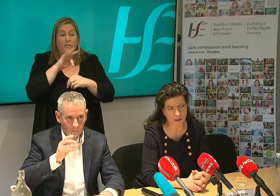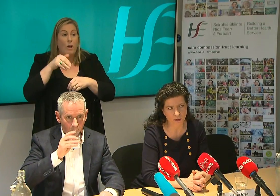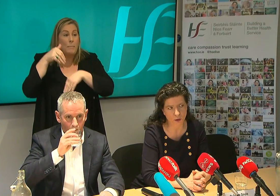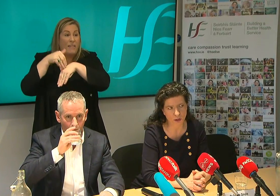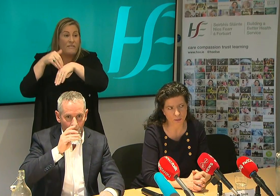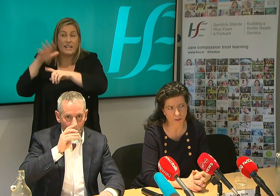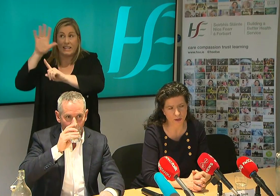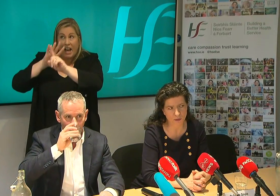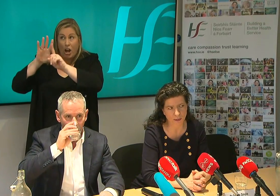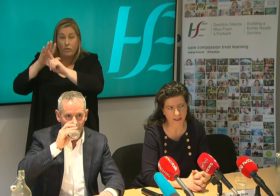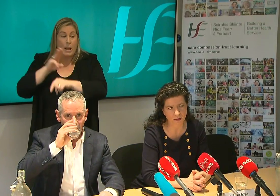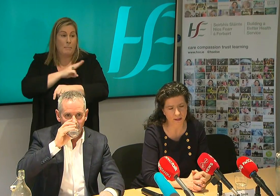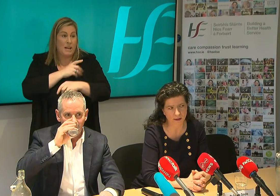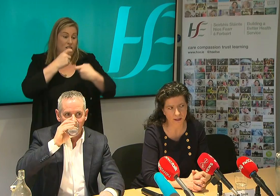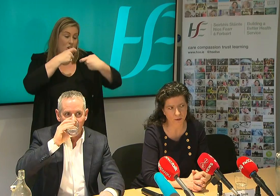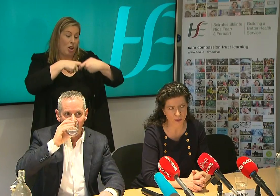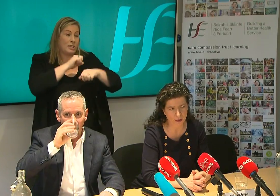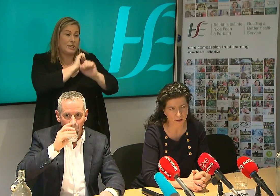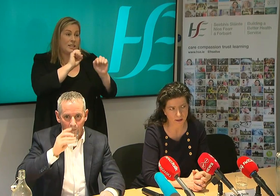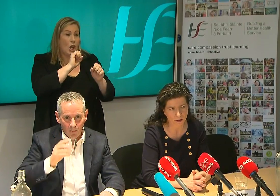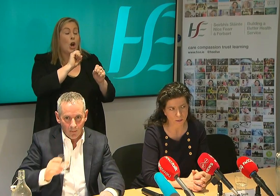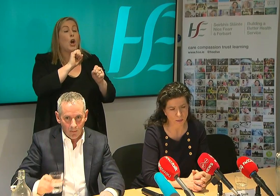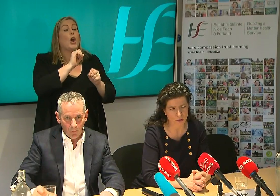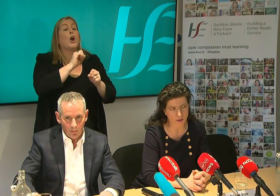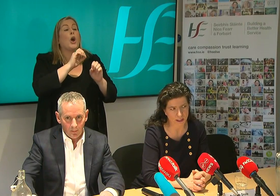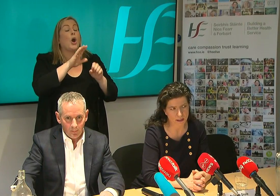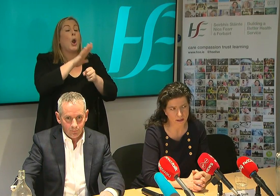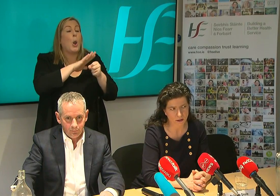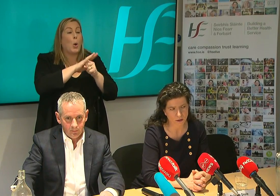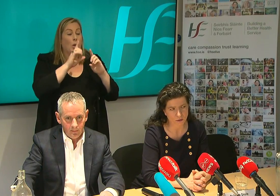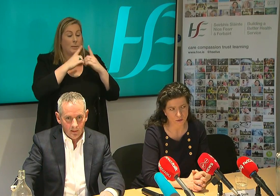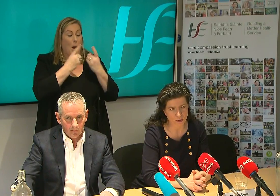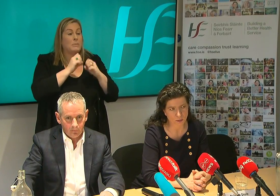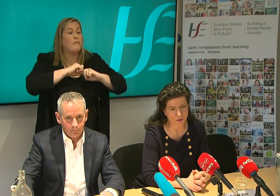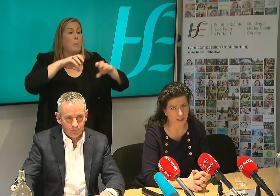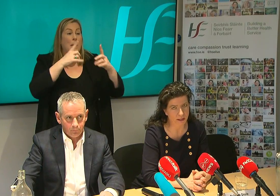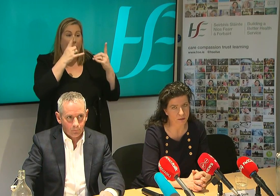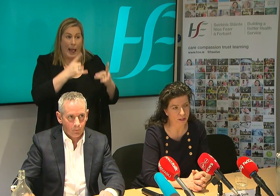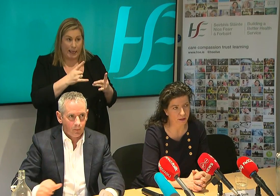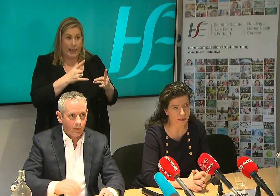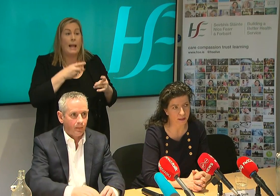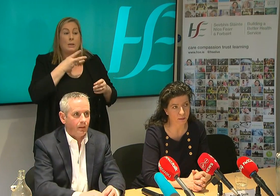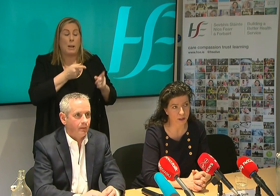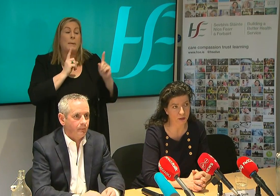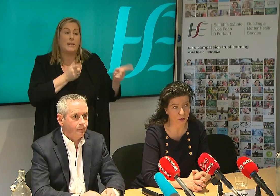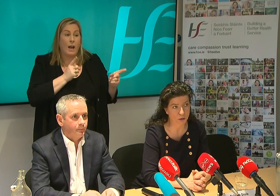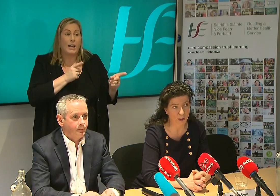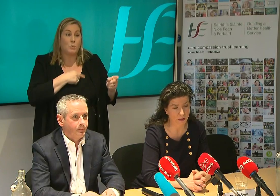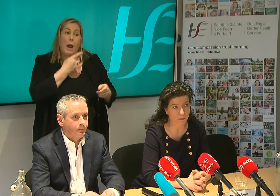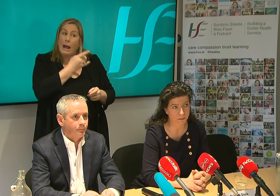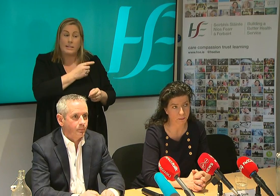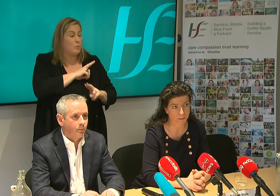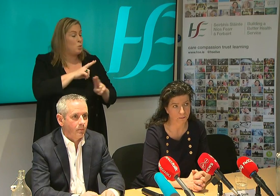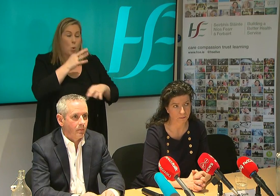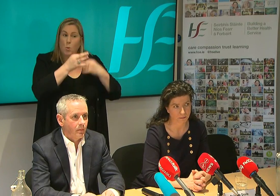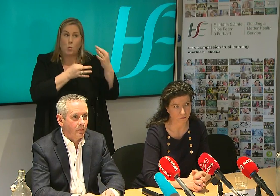contact their local Department of Public Health, and they will be advised from a number of areas, we are asking them not to go to work.